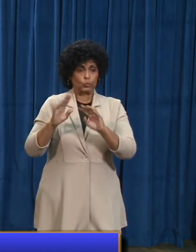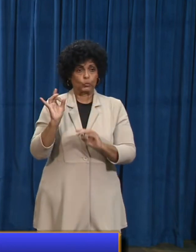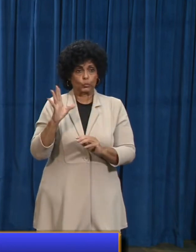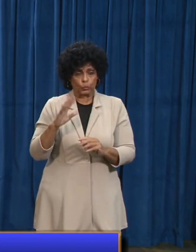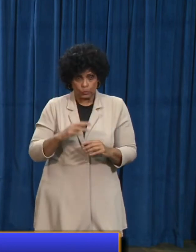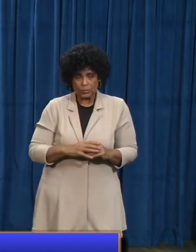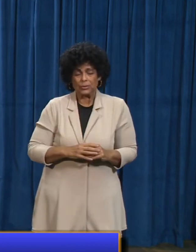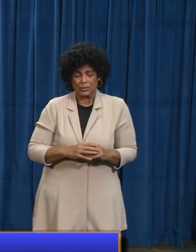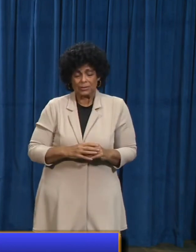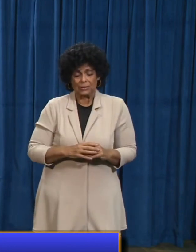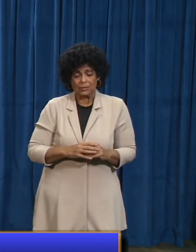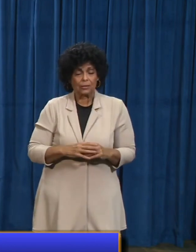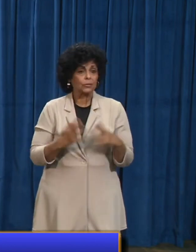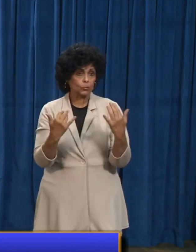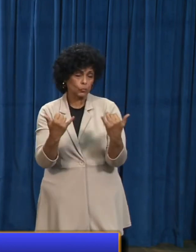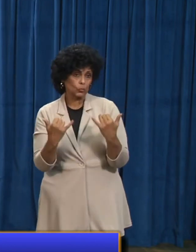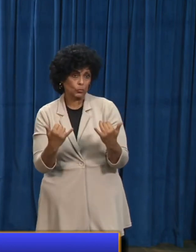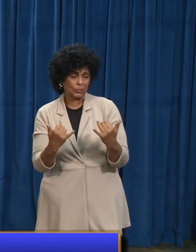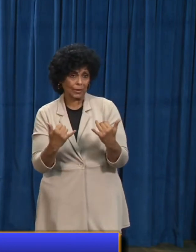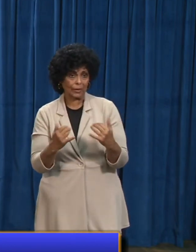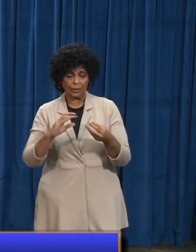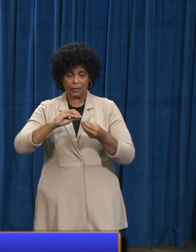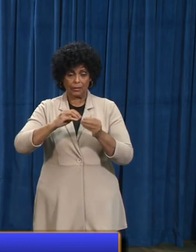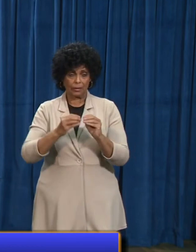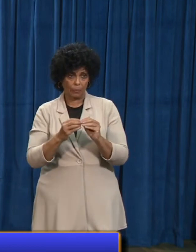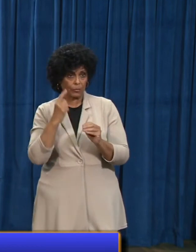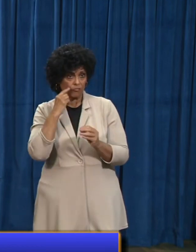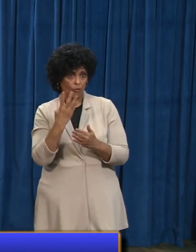As of today, it is